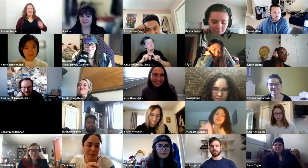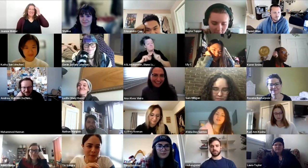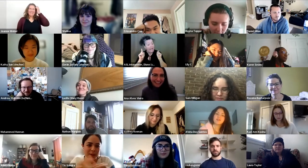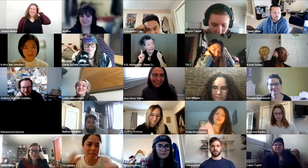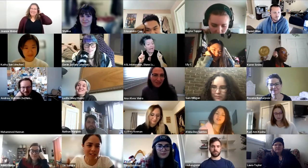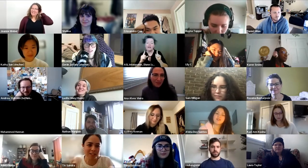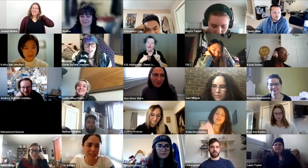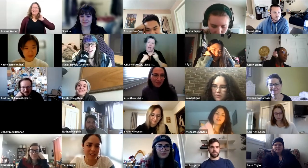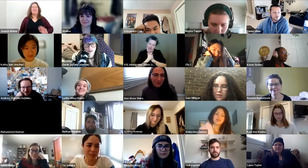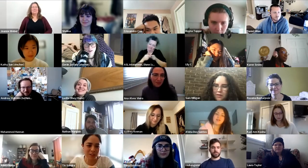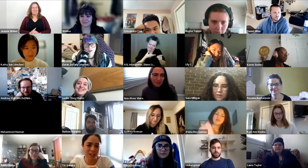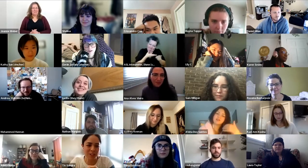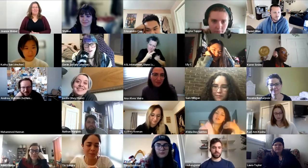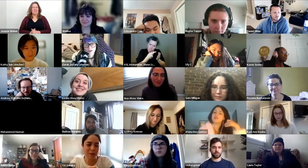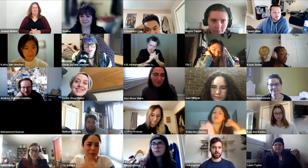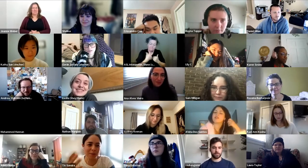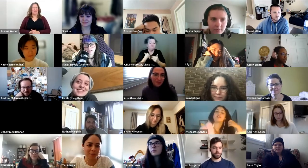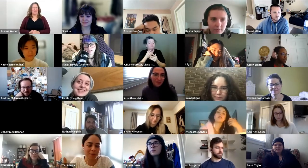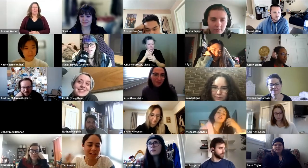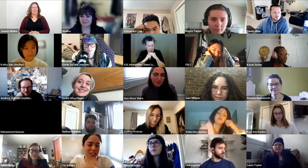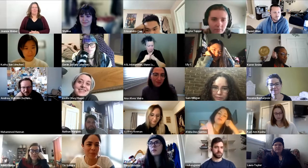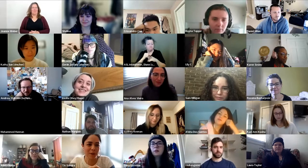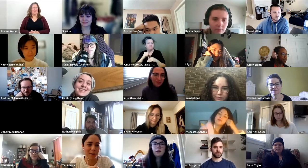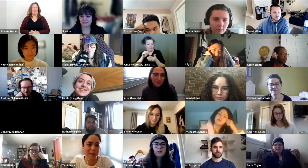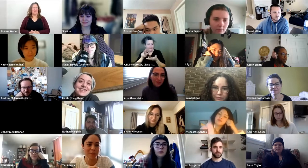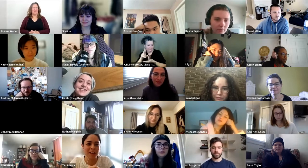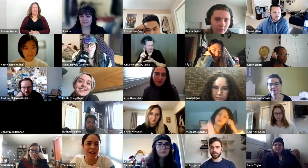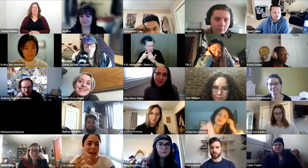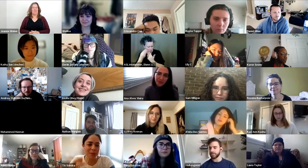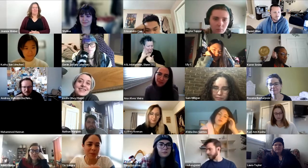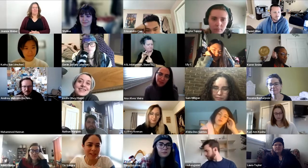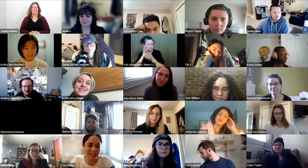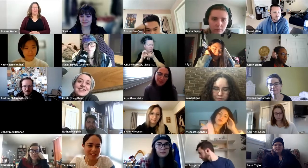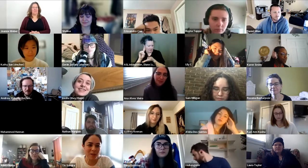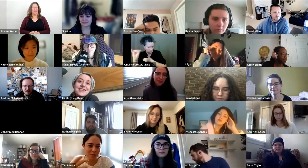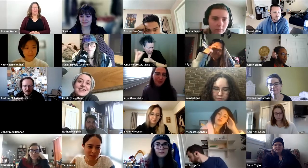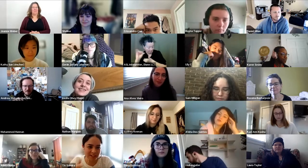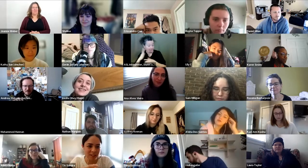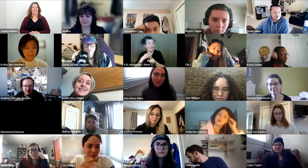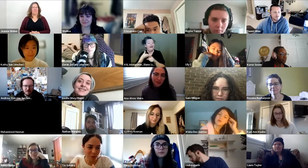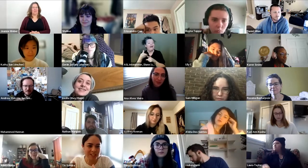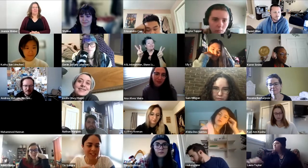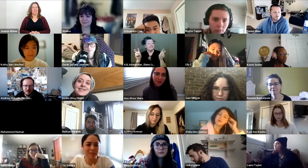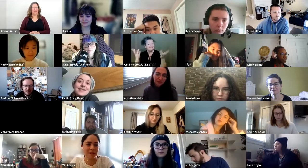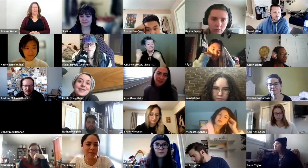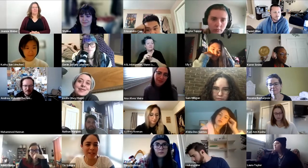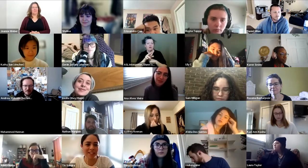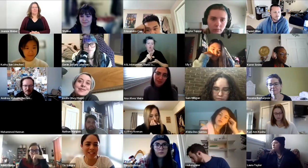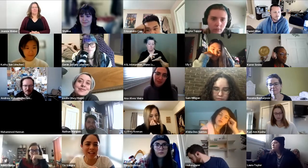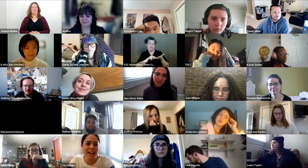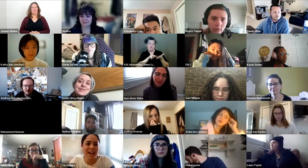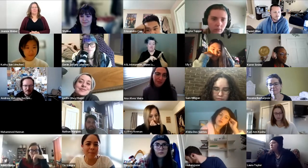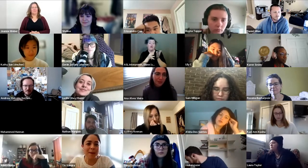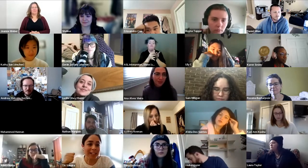my program. I'm also in the special education PhD program. I'm doing my thesis on reading fluency